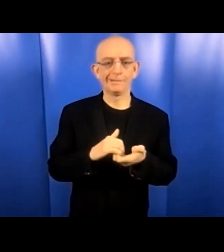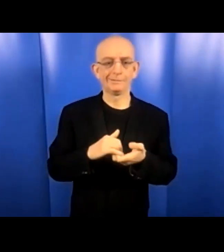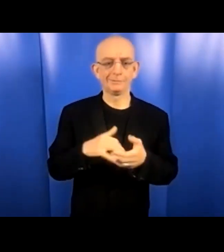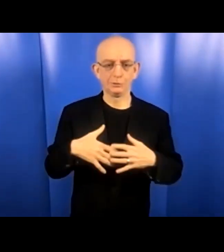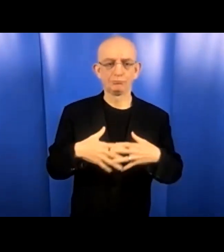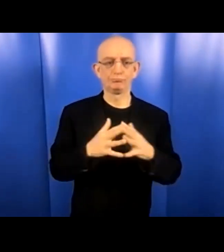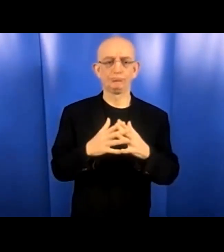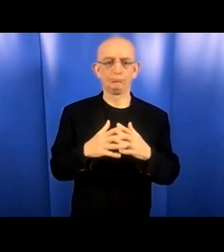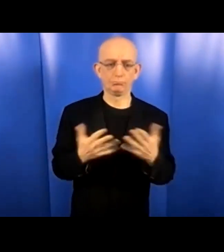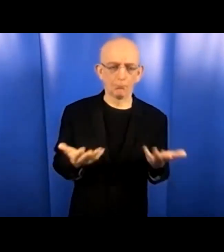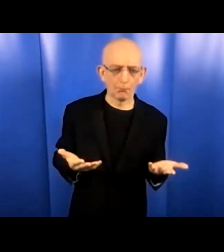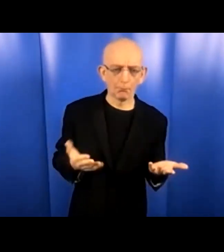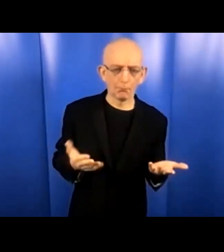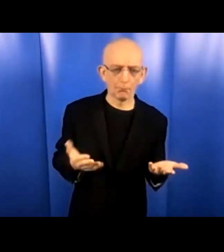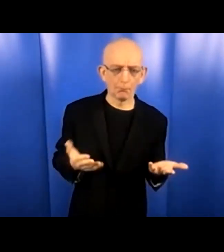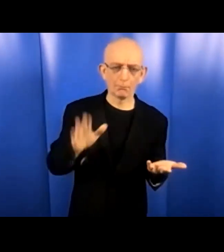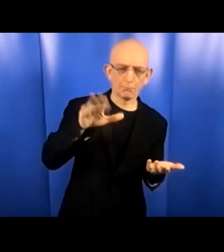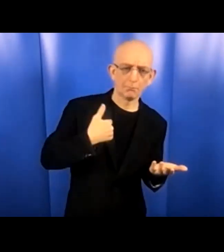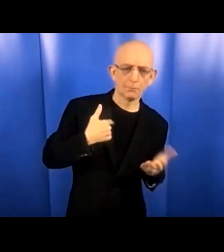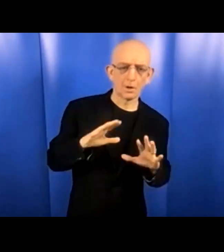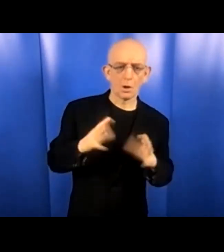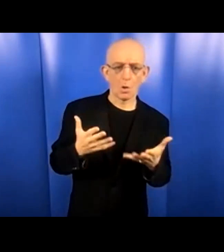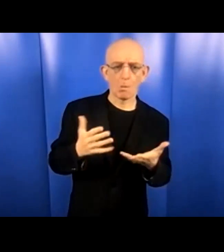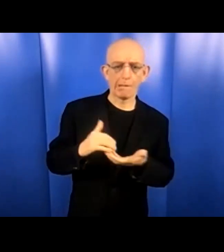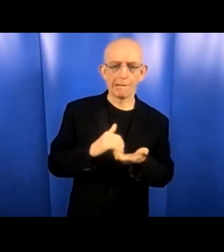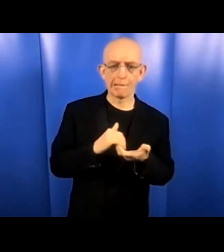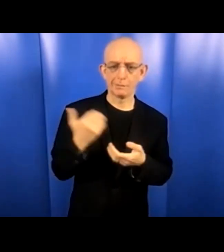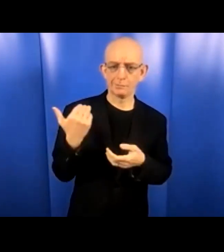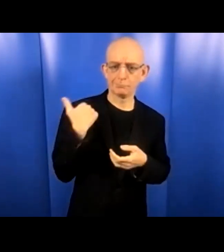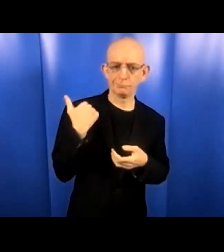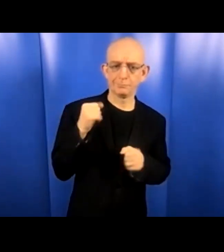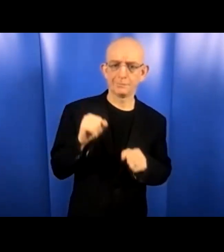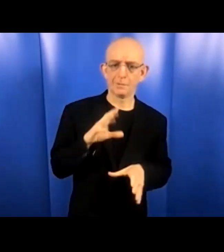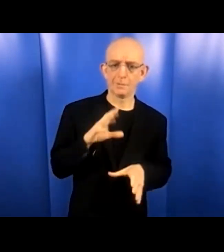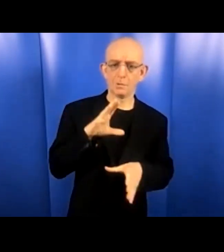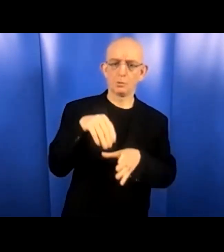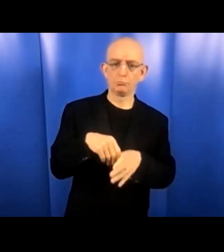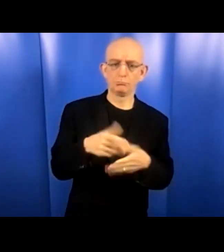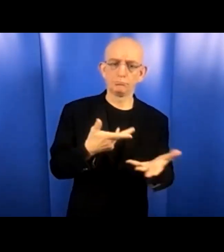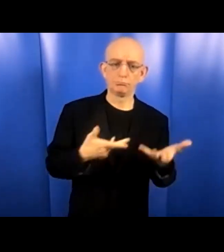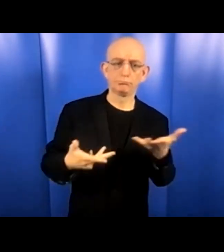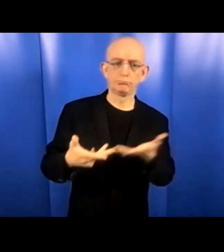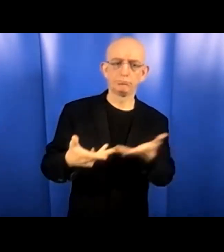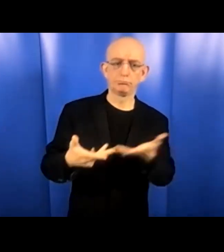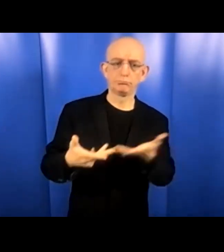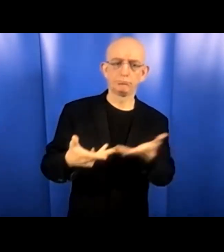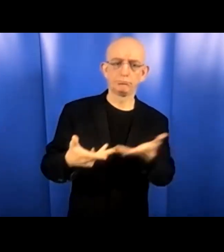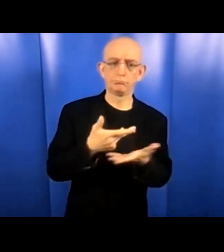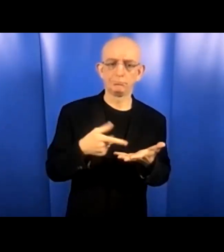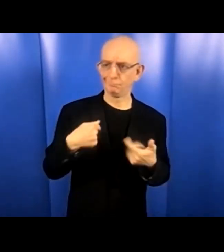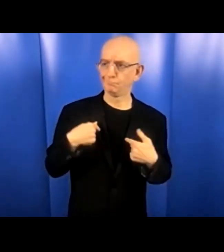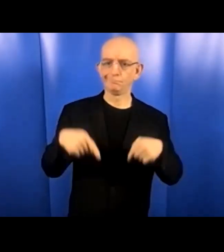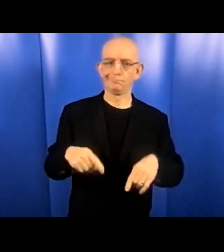allies on board that are at those spaces where we are not? So, and that's